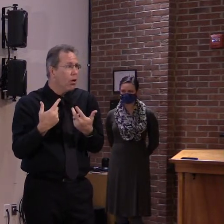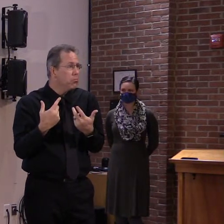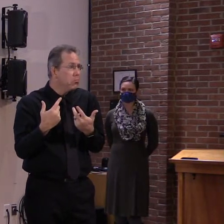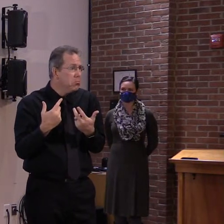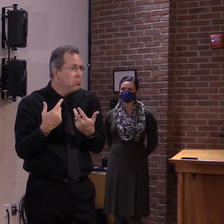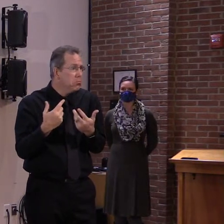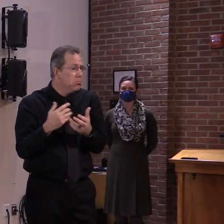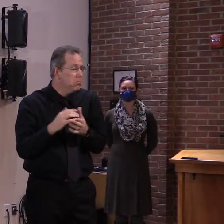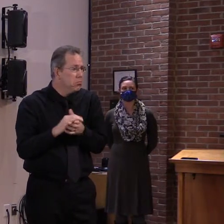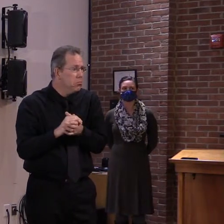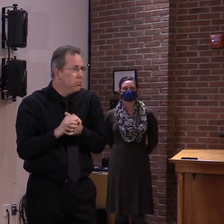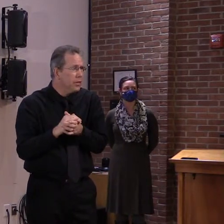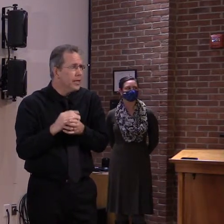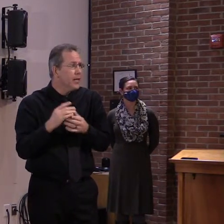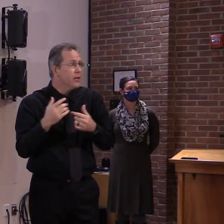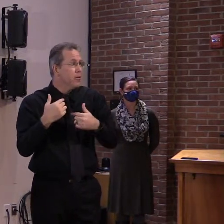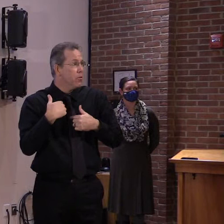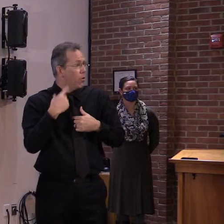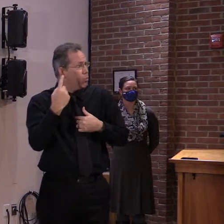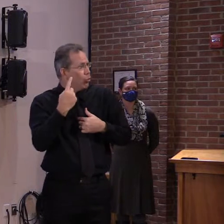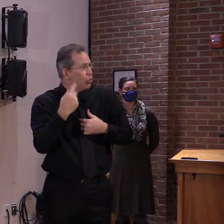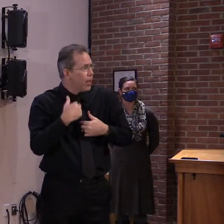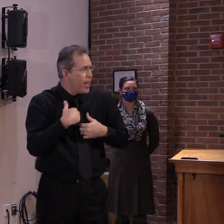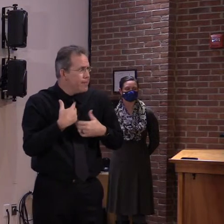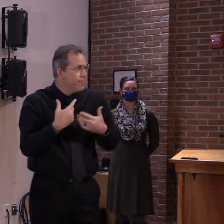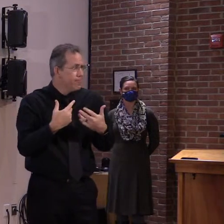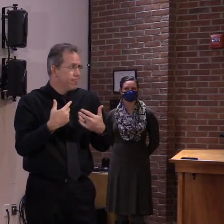have, get the disease,